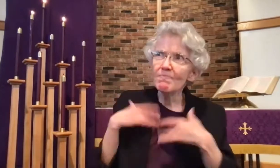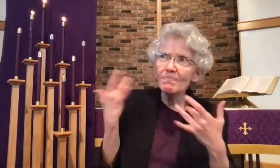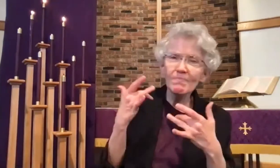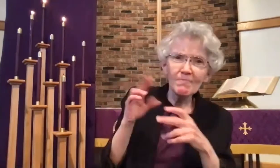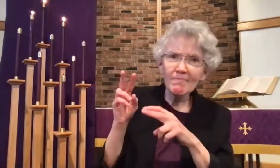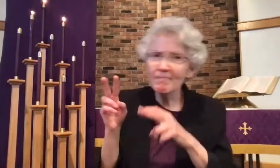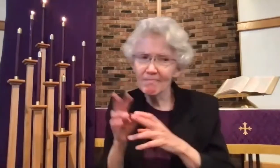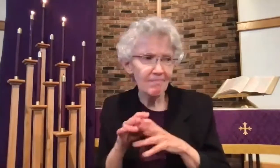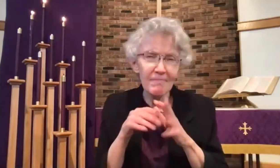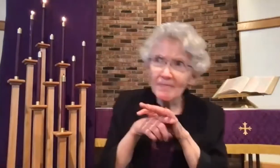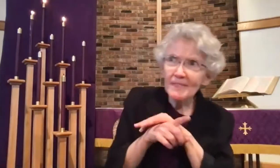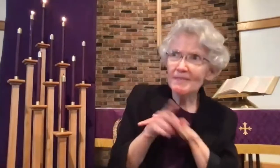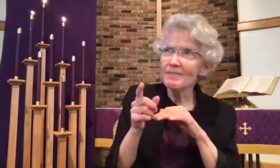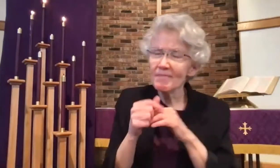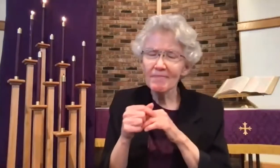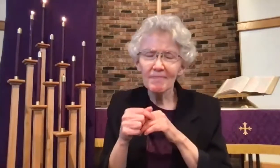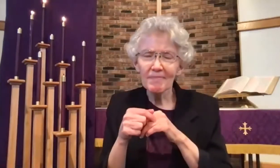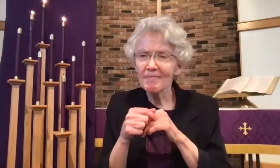was standing outside the court walls,